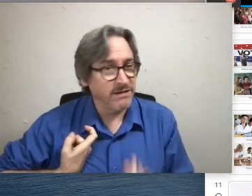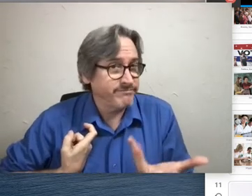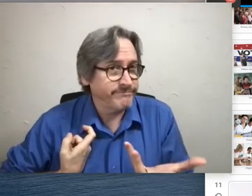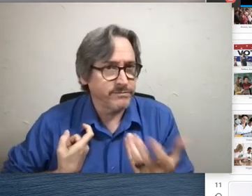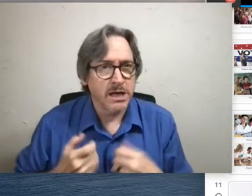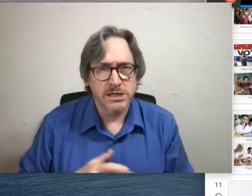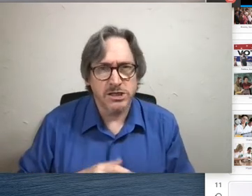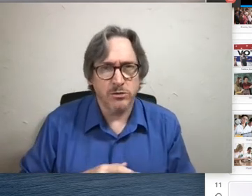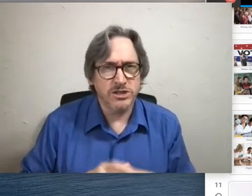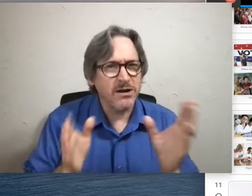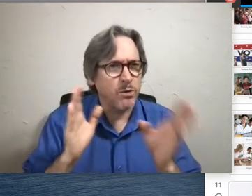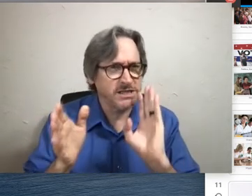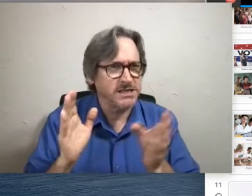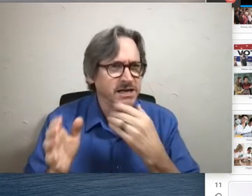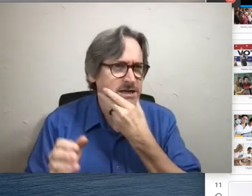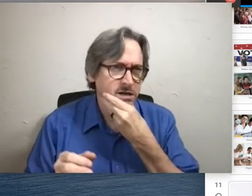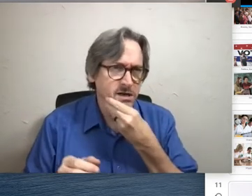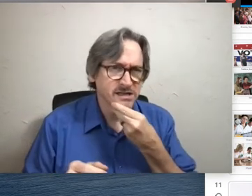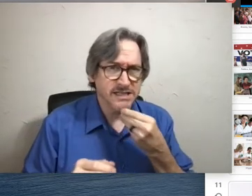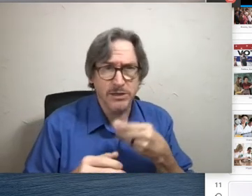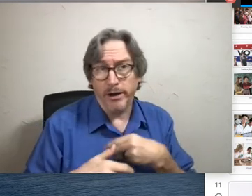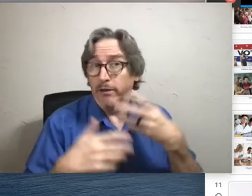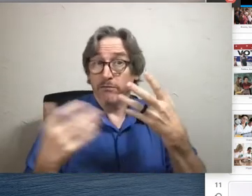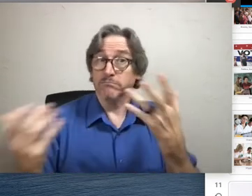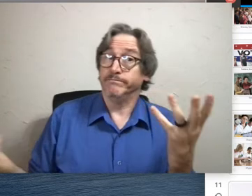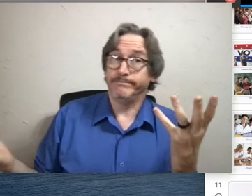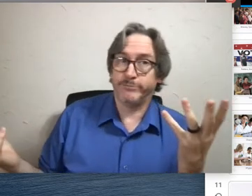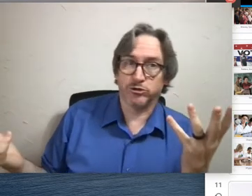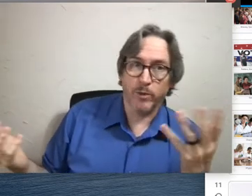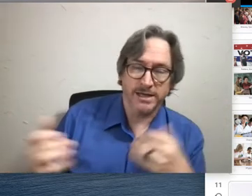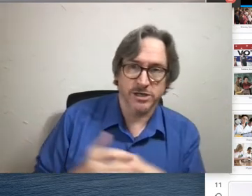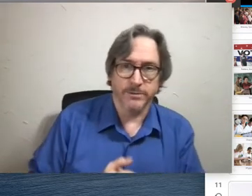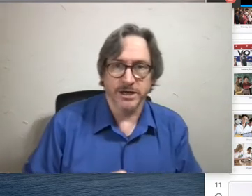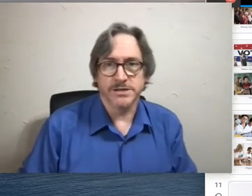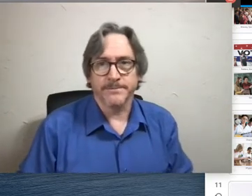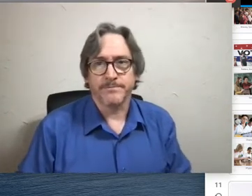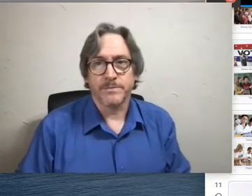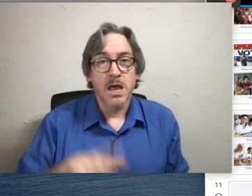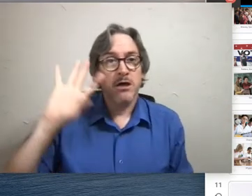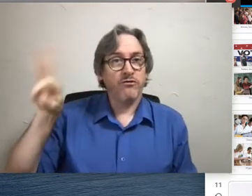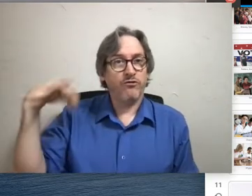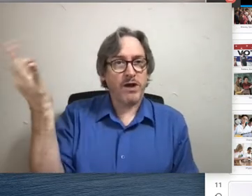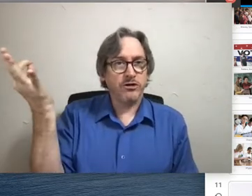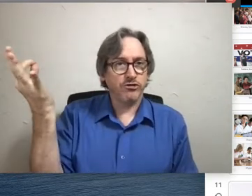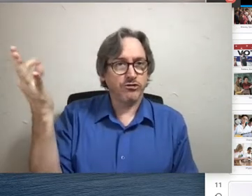forward. So check out What's the Sign, see what TWA is going to be using.